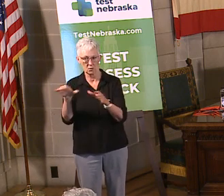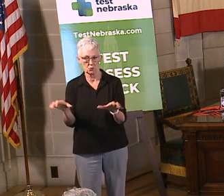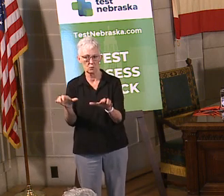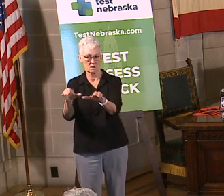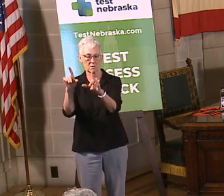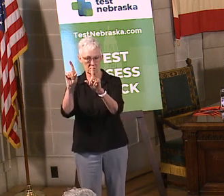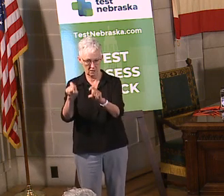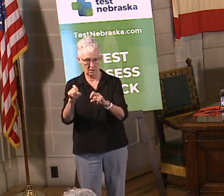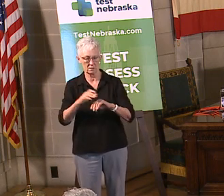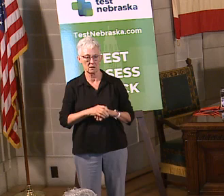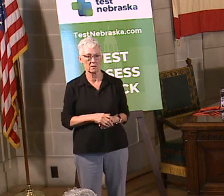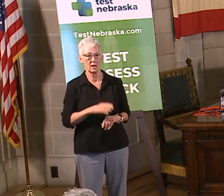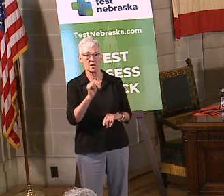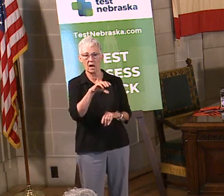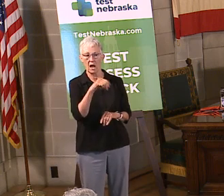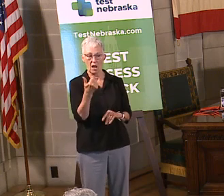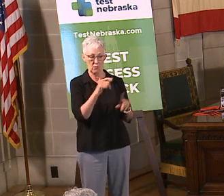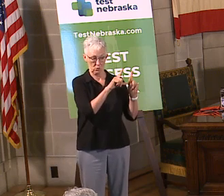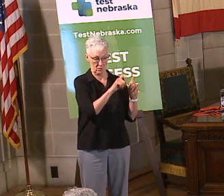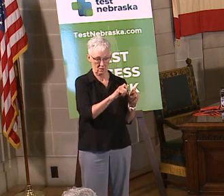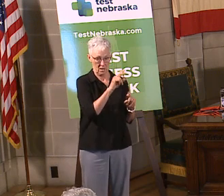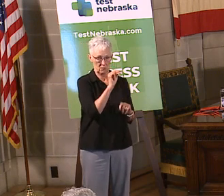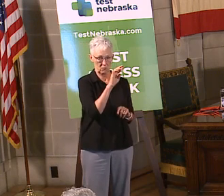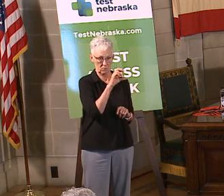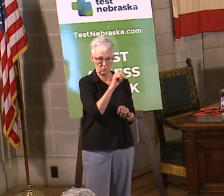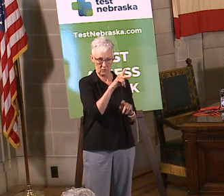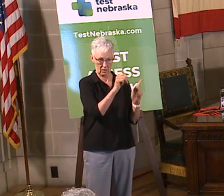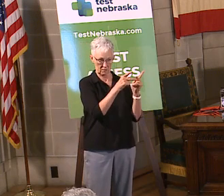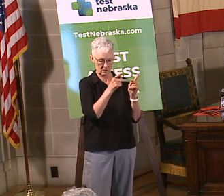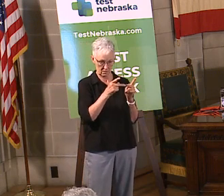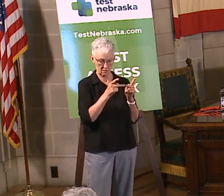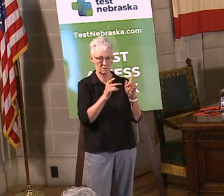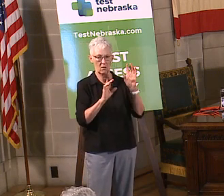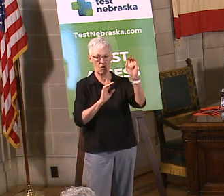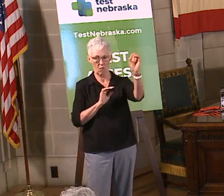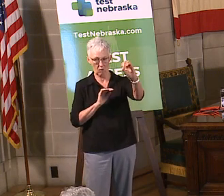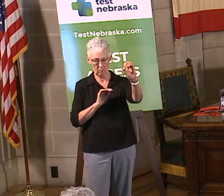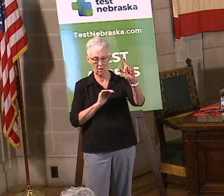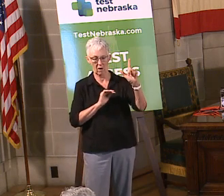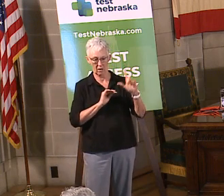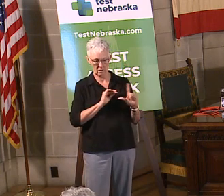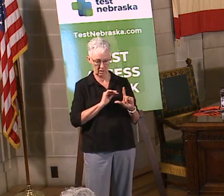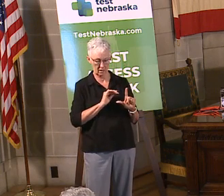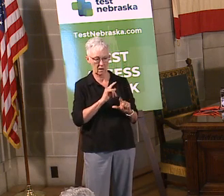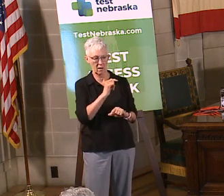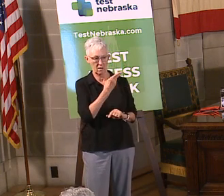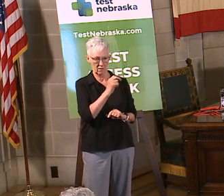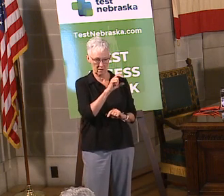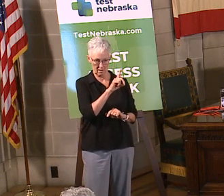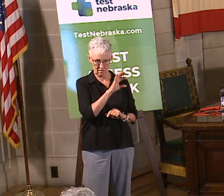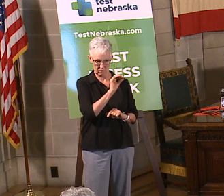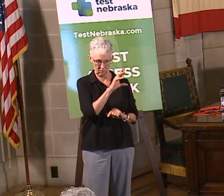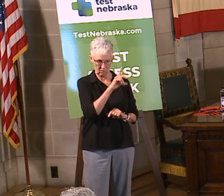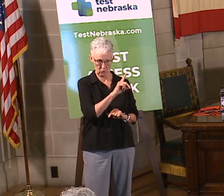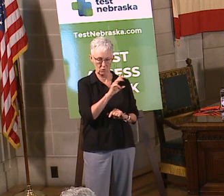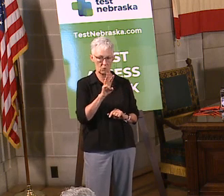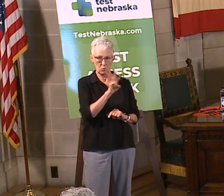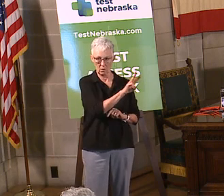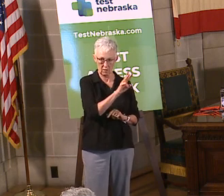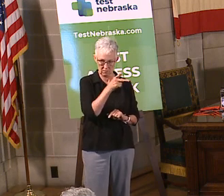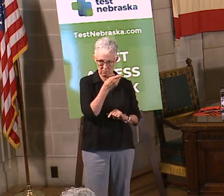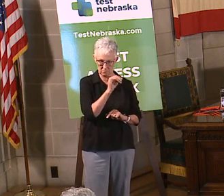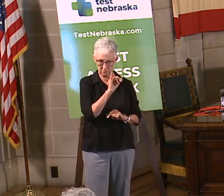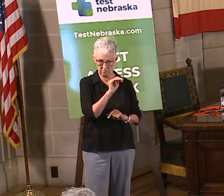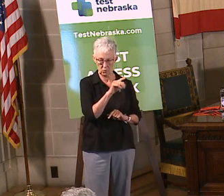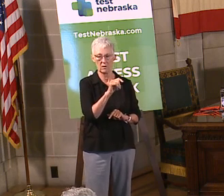going to be in Omaha, Lincoln, North Platte, Scottsbluff, Thedford, West Point, and Dakota City. So we'll